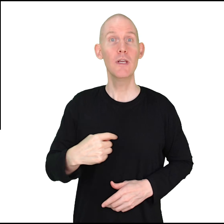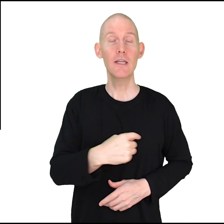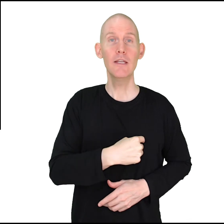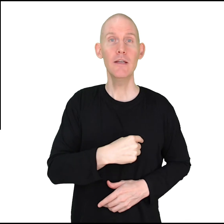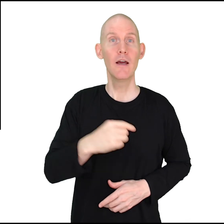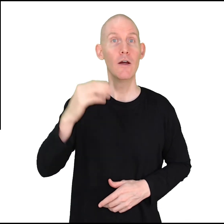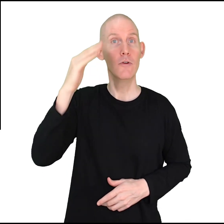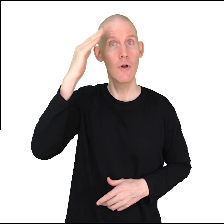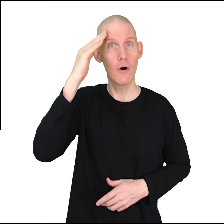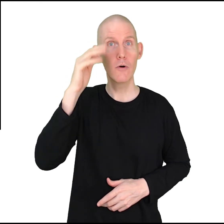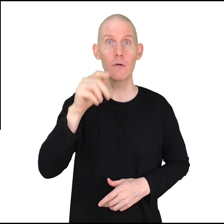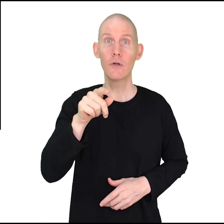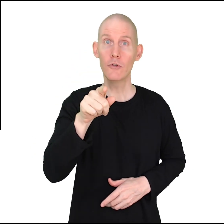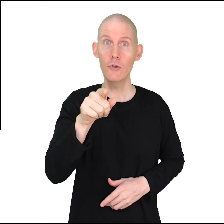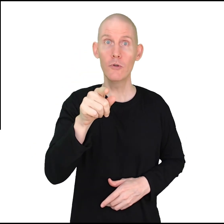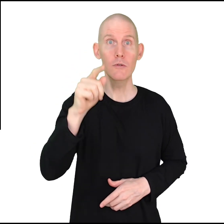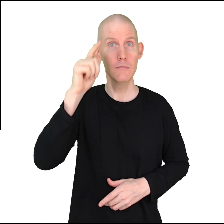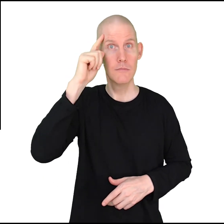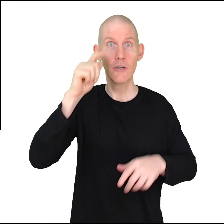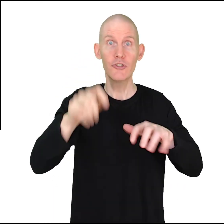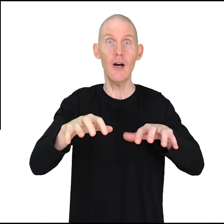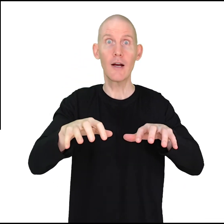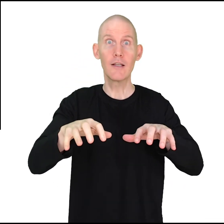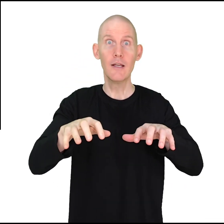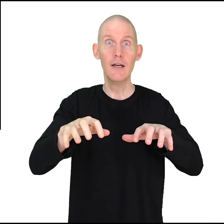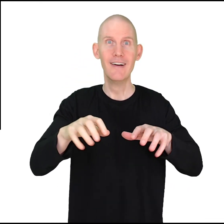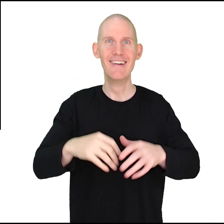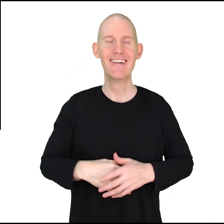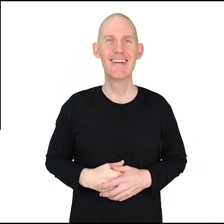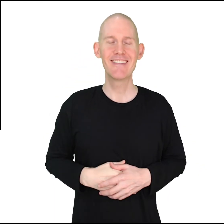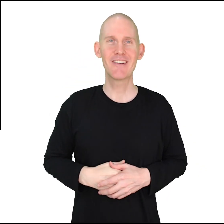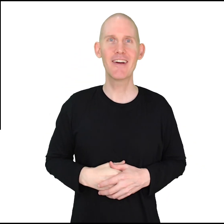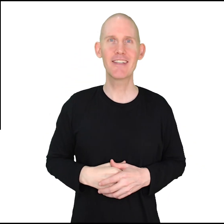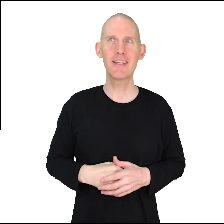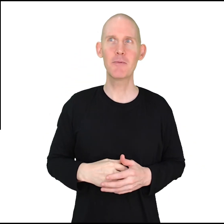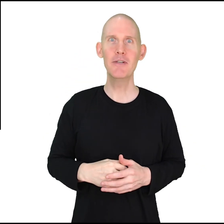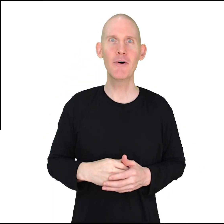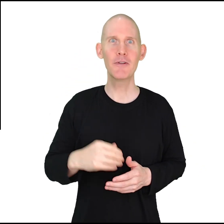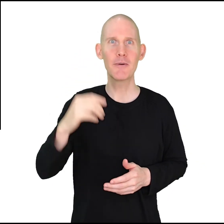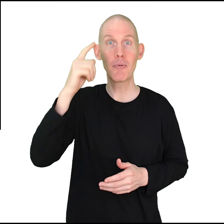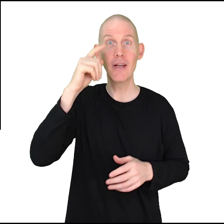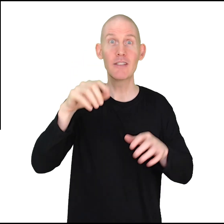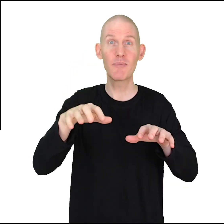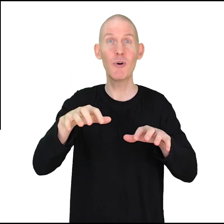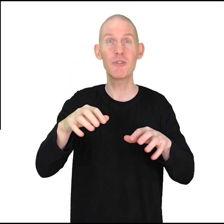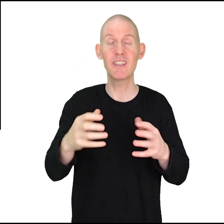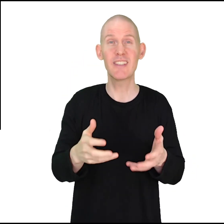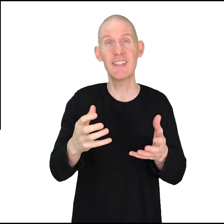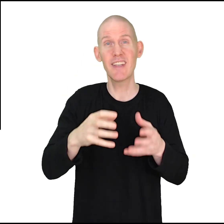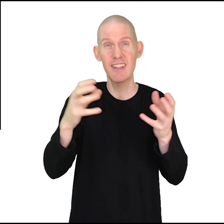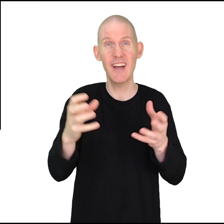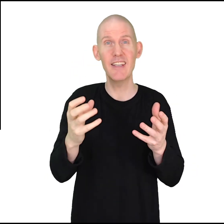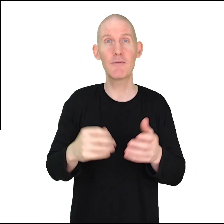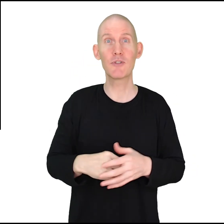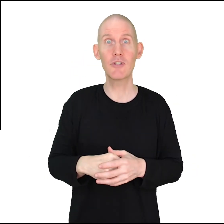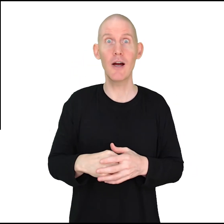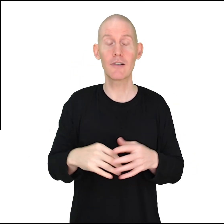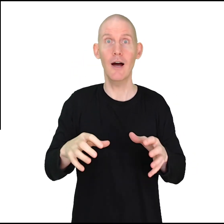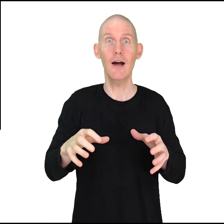We know you shocked. So it's like we know that your brain is frozen, because that's like the idea for shocked.